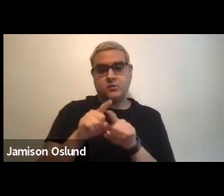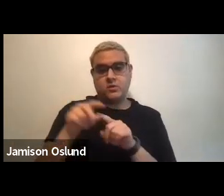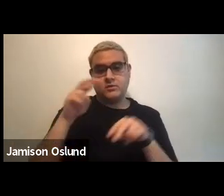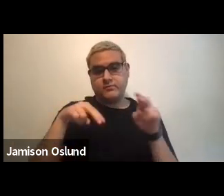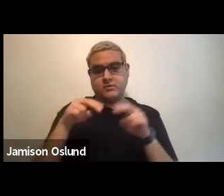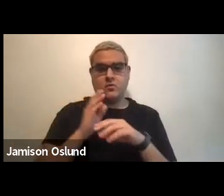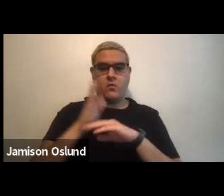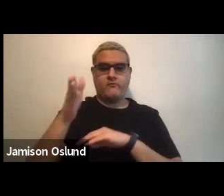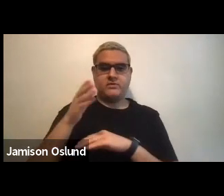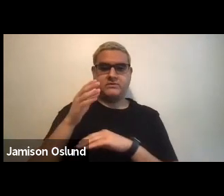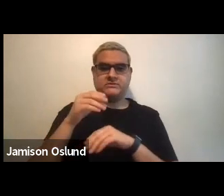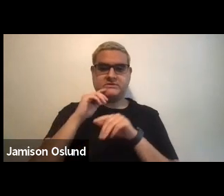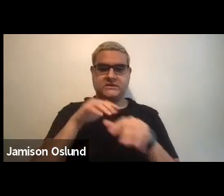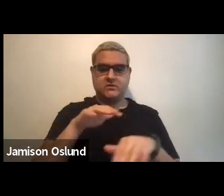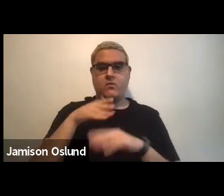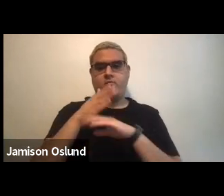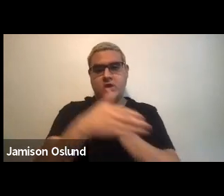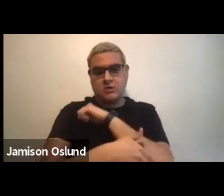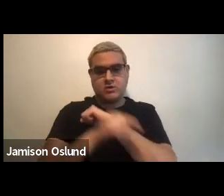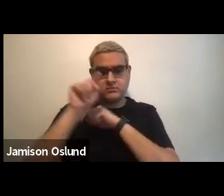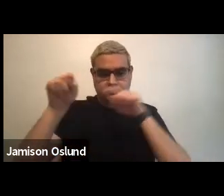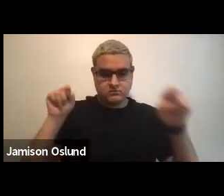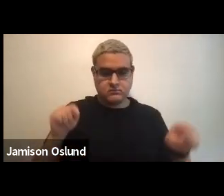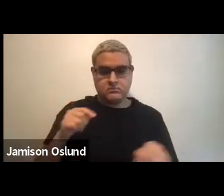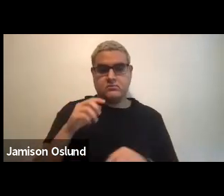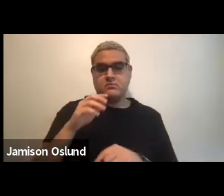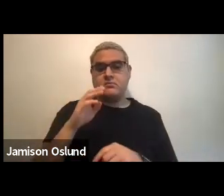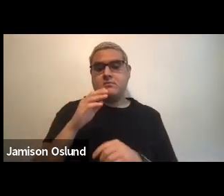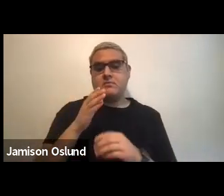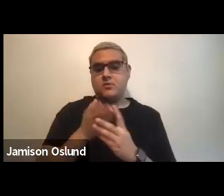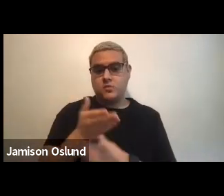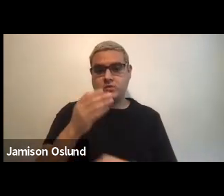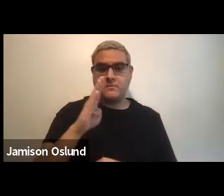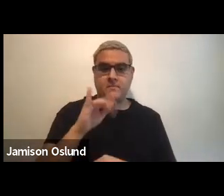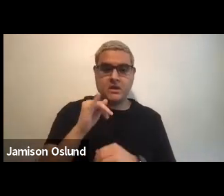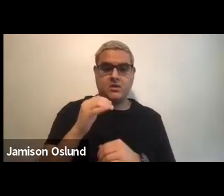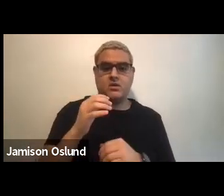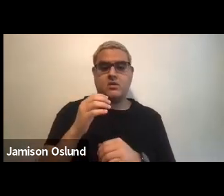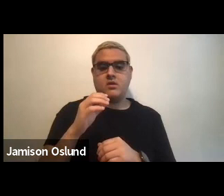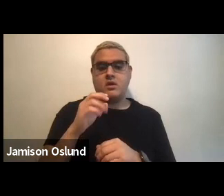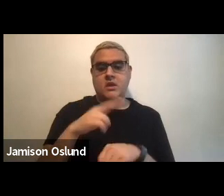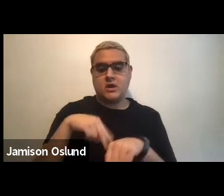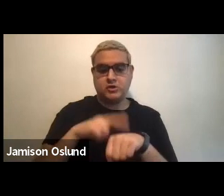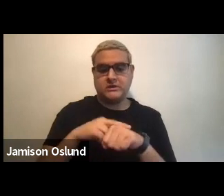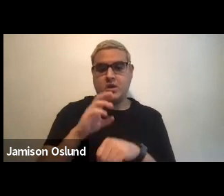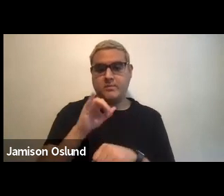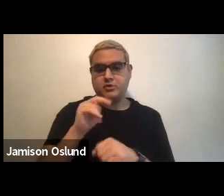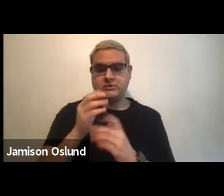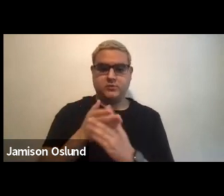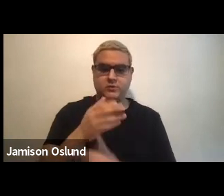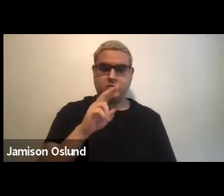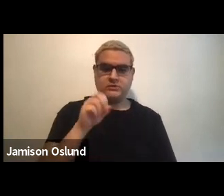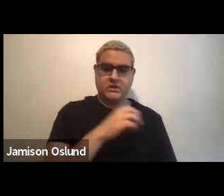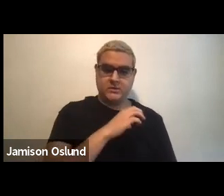IIE. And then the administration and oversight actually is administered overseas